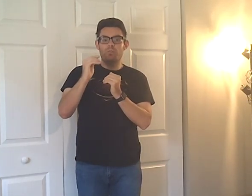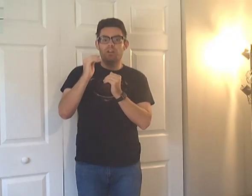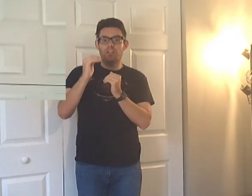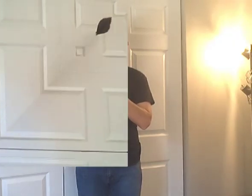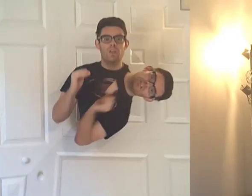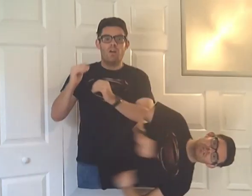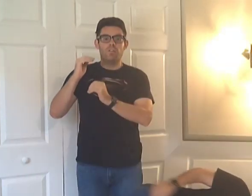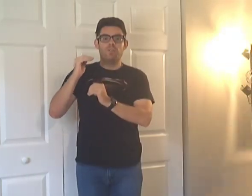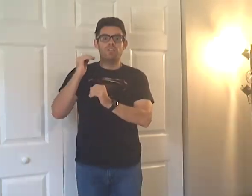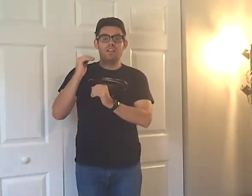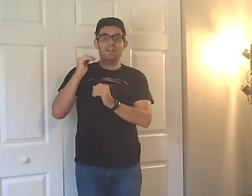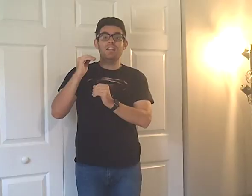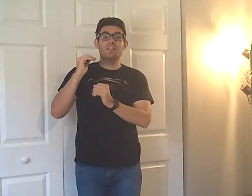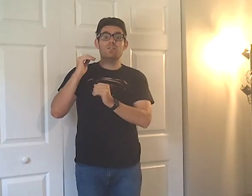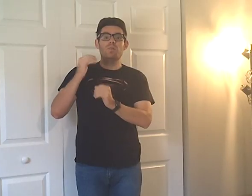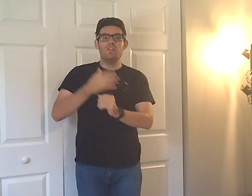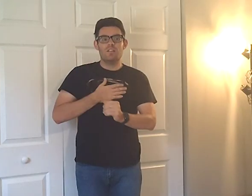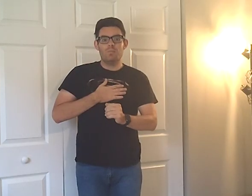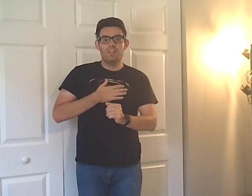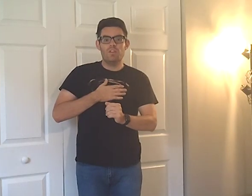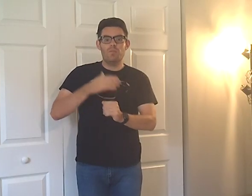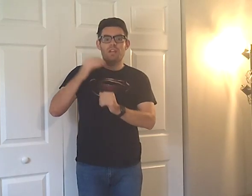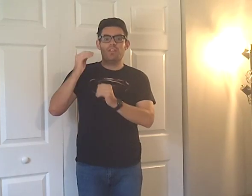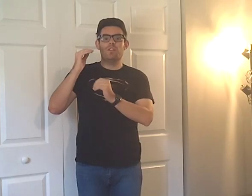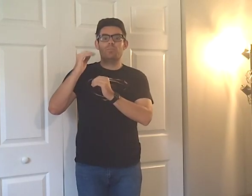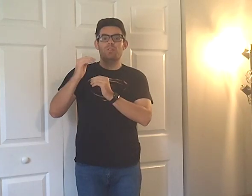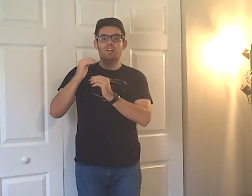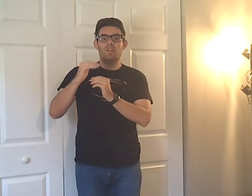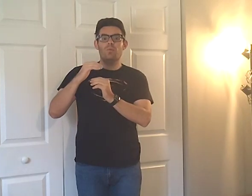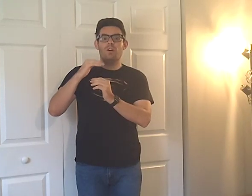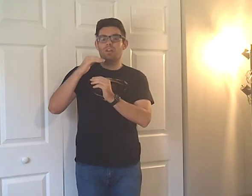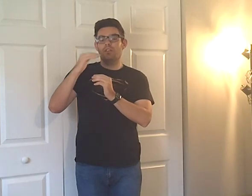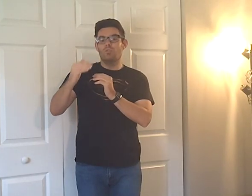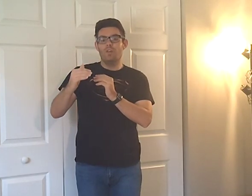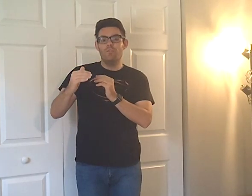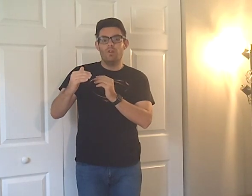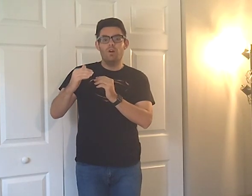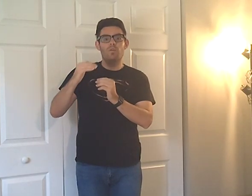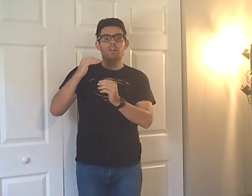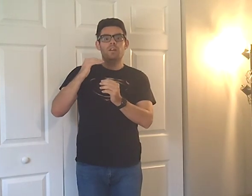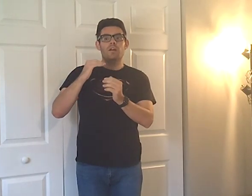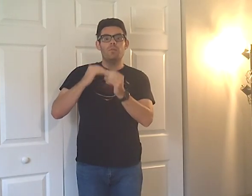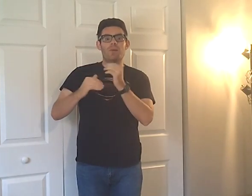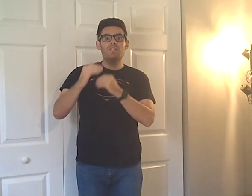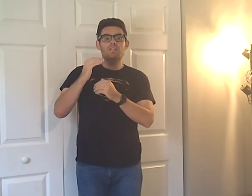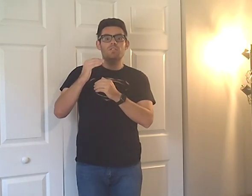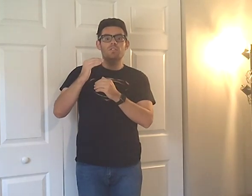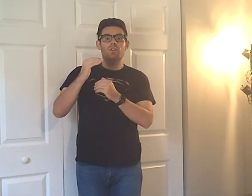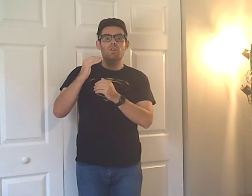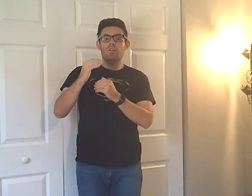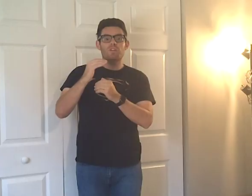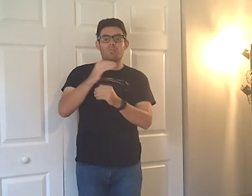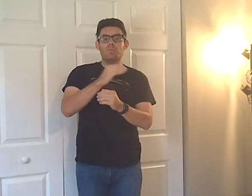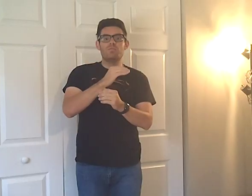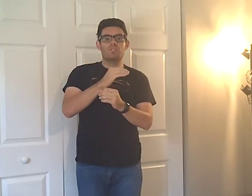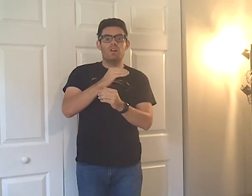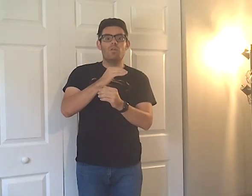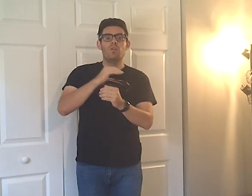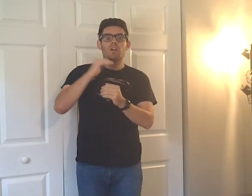movie, I think. Now, as far as the editing in this movie, that's a big thing for me. I think it's put together well. It has a great flow. The pacing is good too. I don't think it moves slow. I